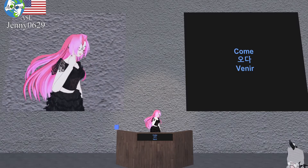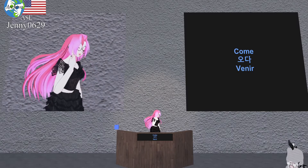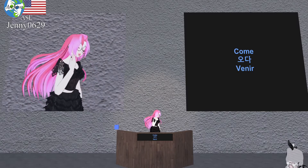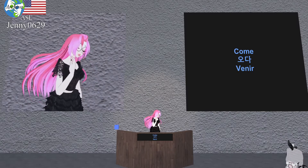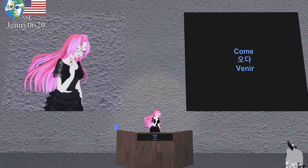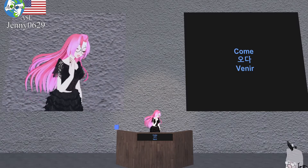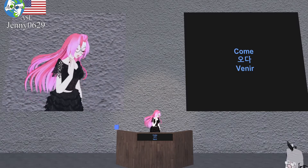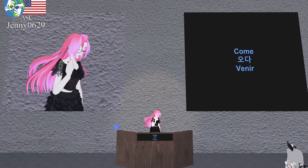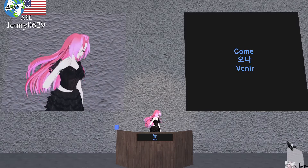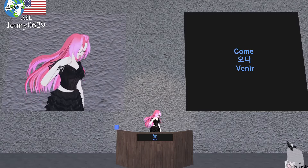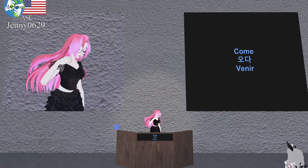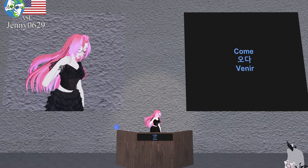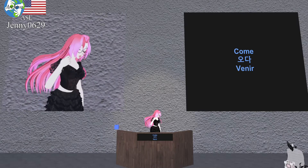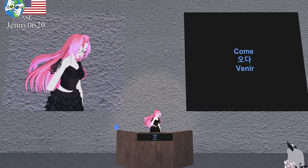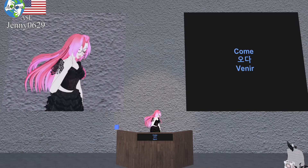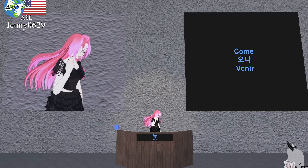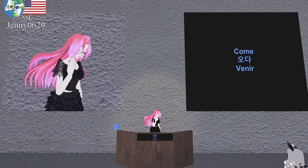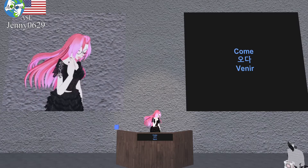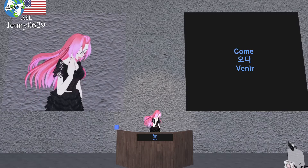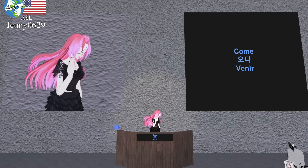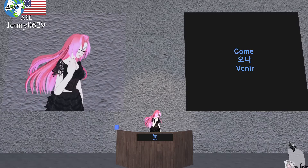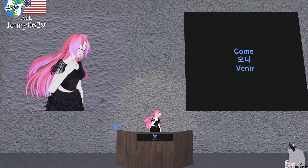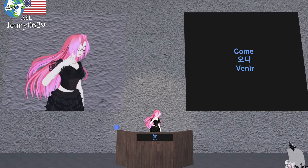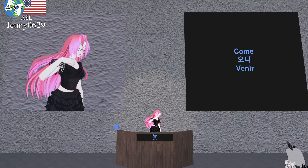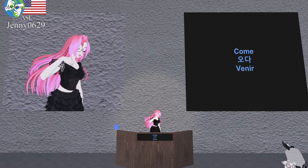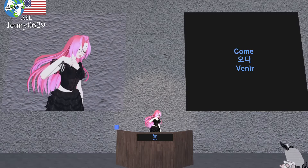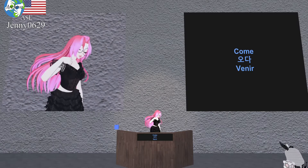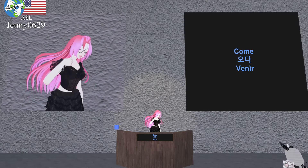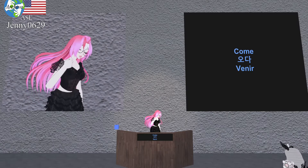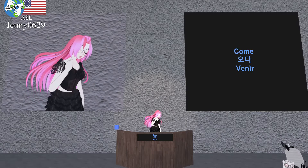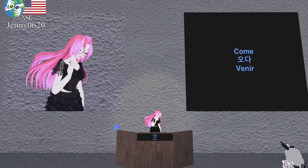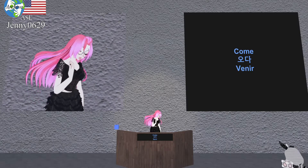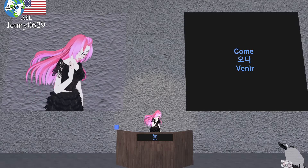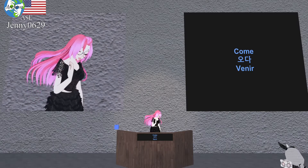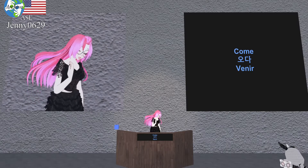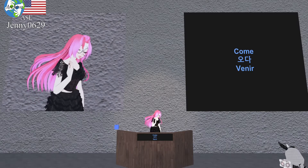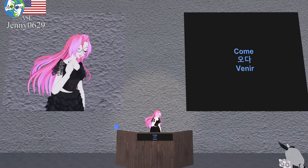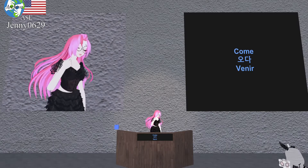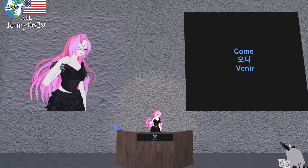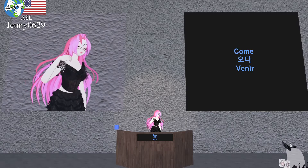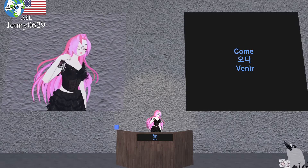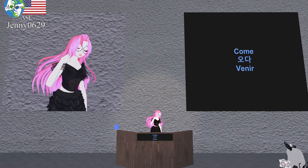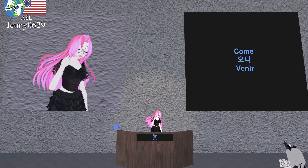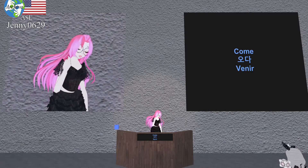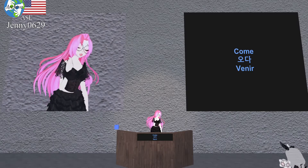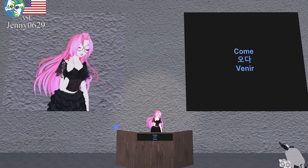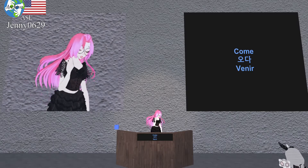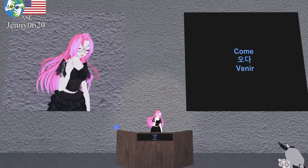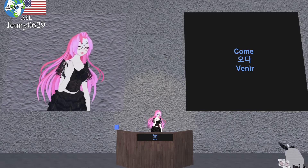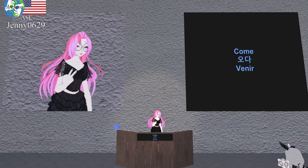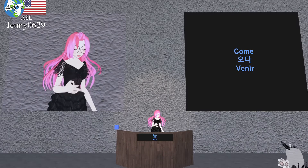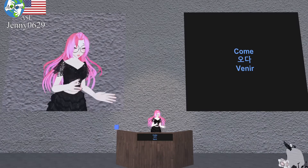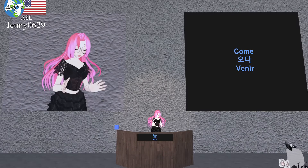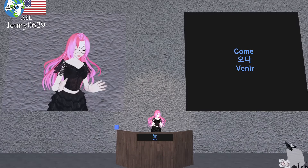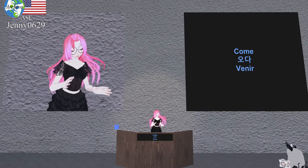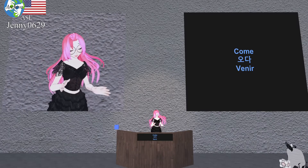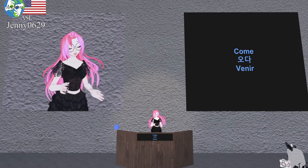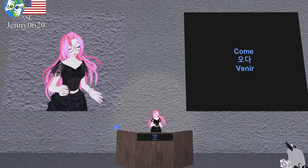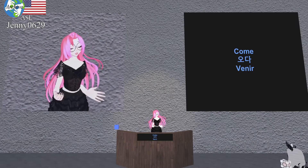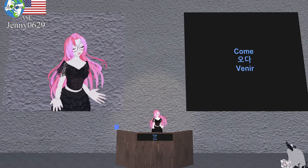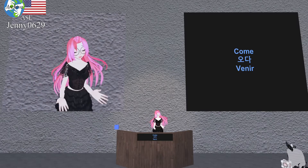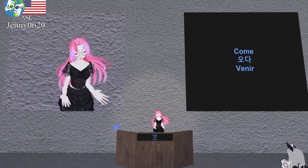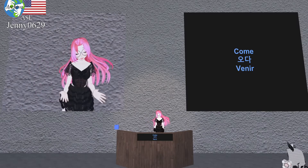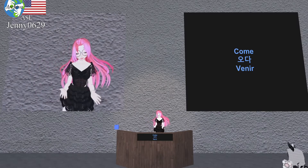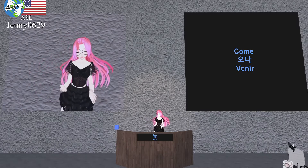cheek like this. You're not going anywhere towards your chin. You're just going to rotate that wrist. Just like that. Yep, they look a